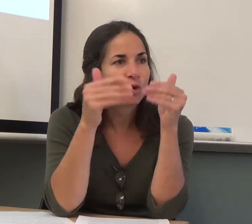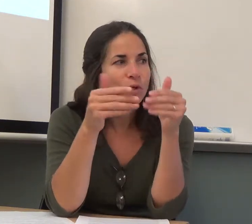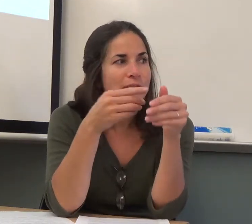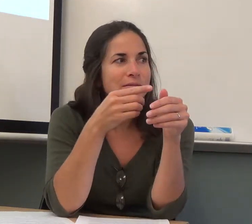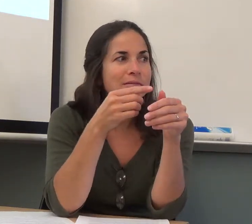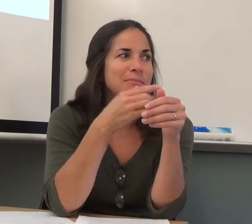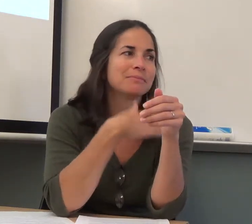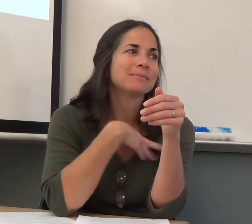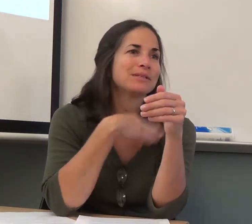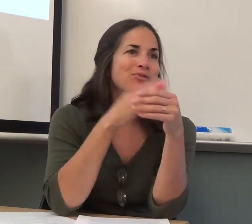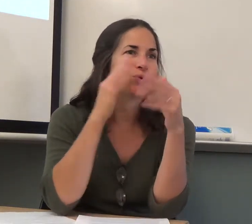is.